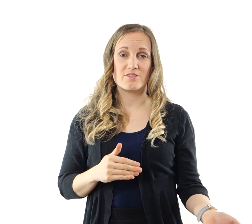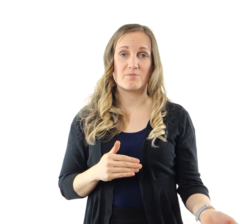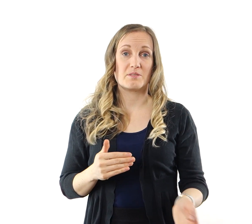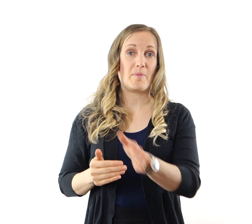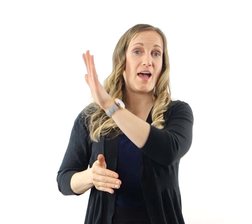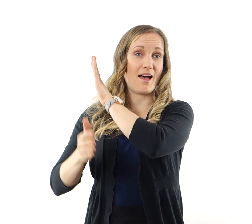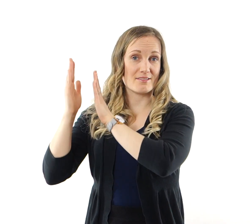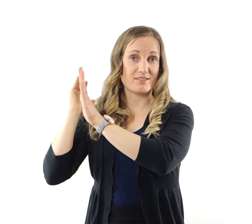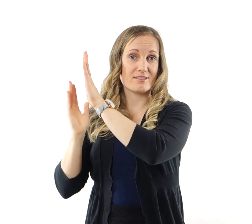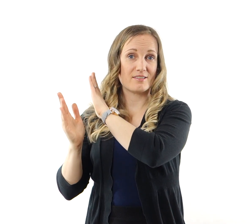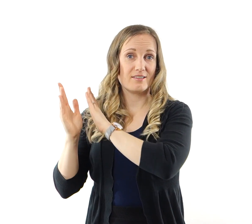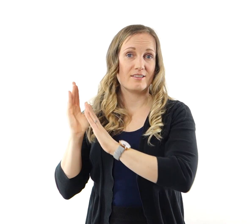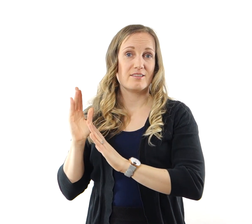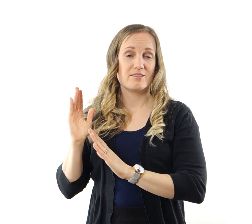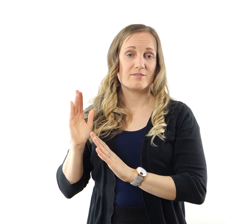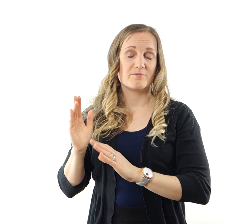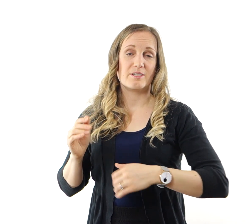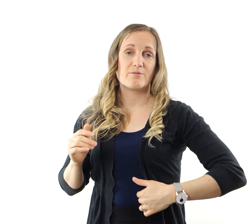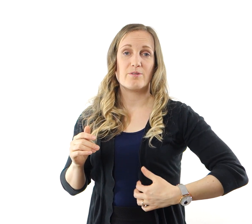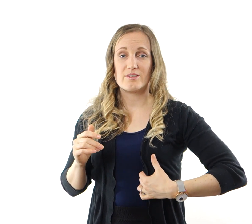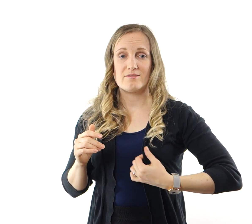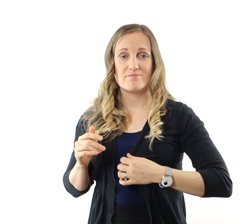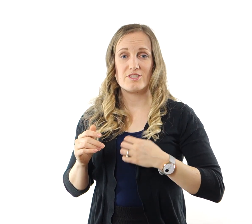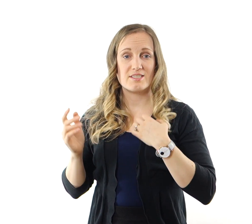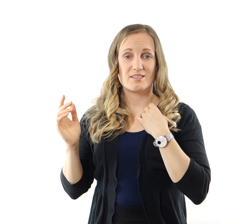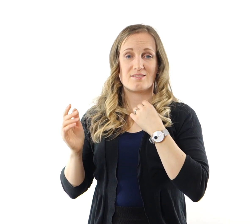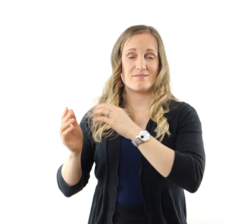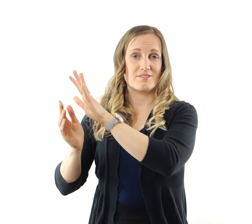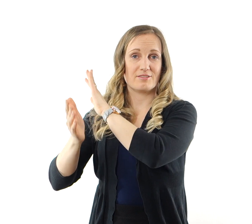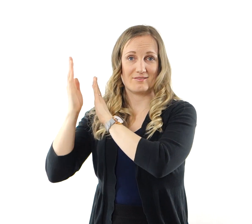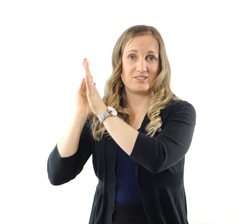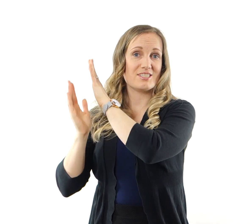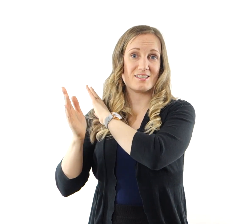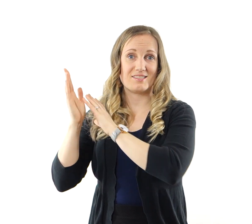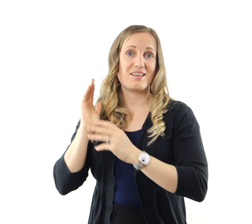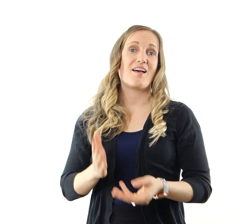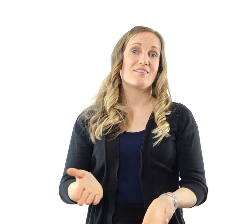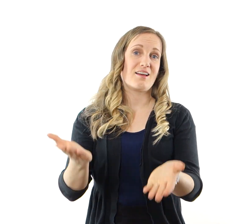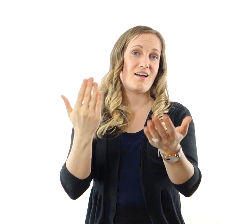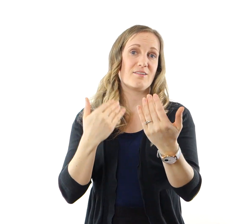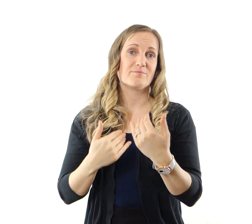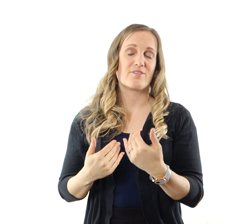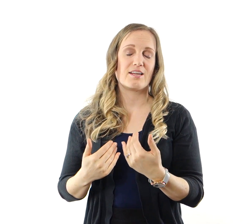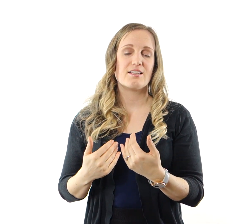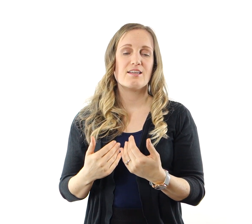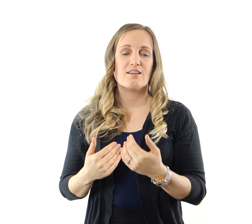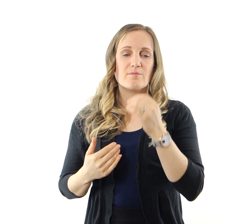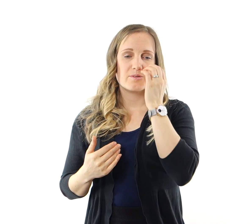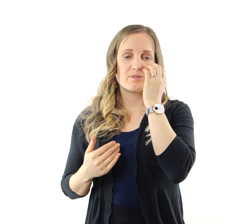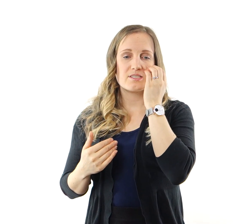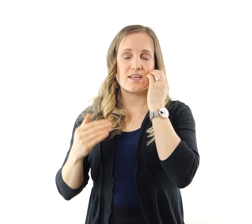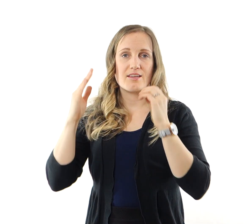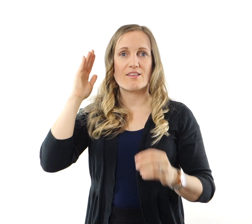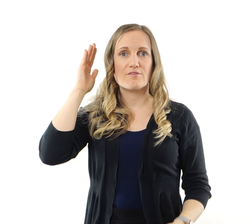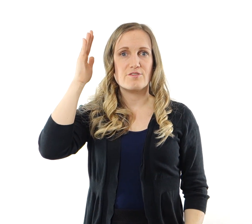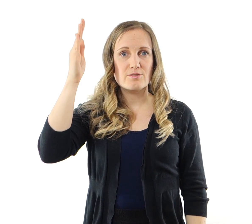was past. We quoted Jesus said, come, right? But we're saying in the